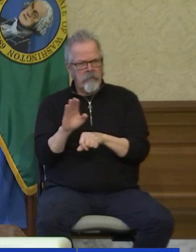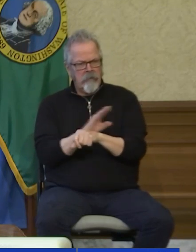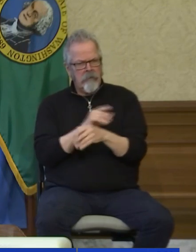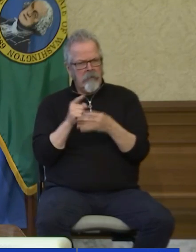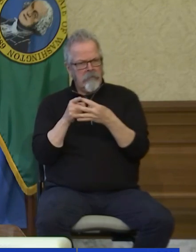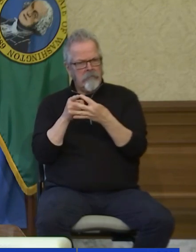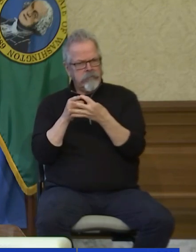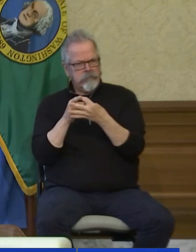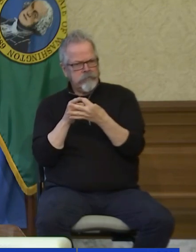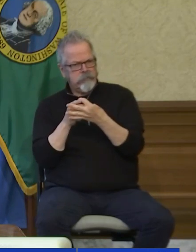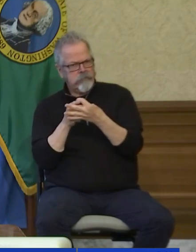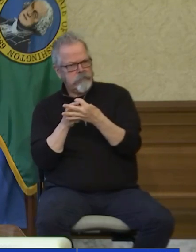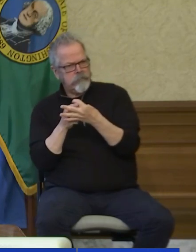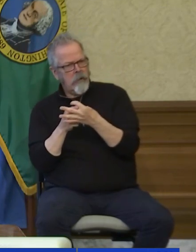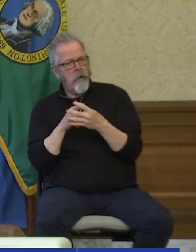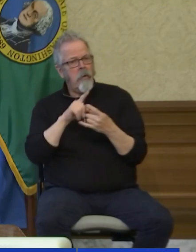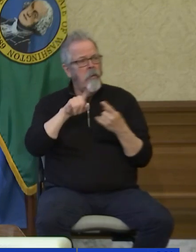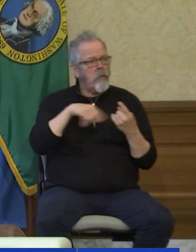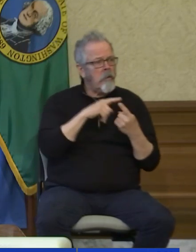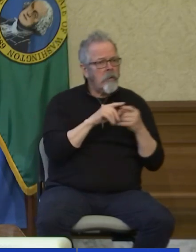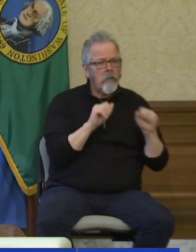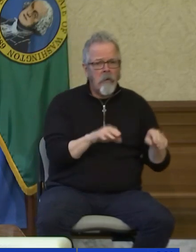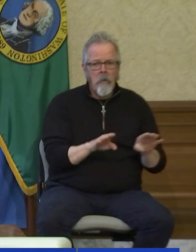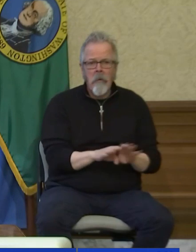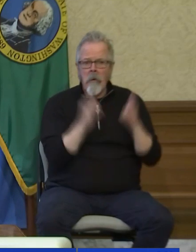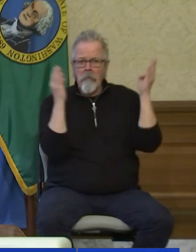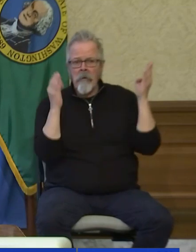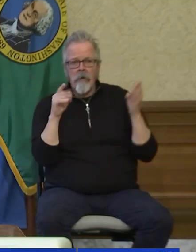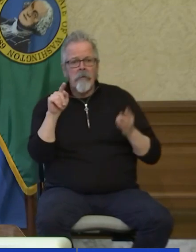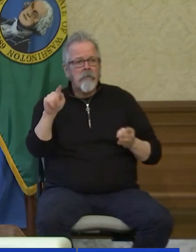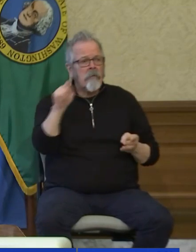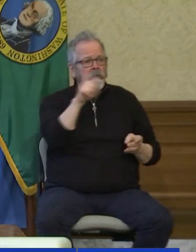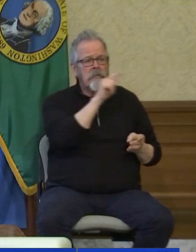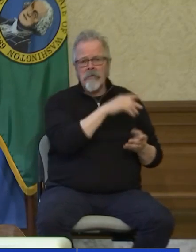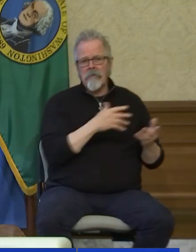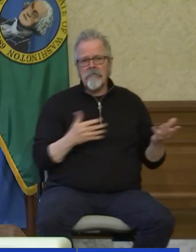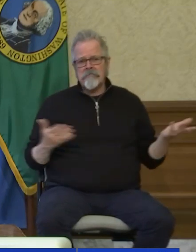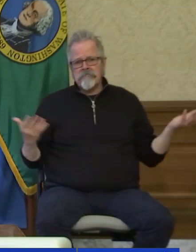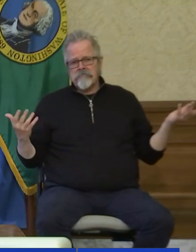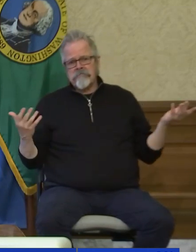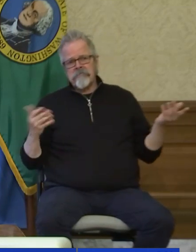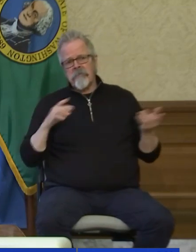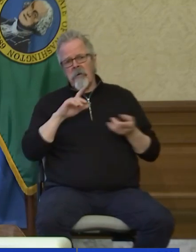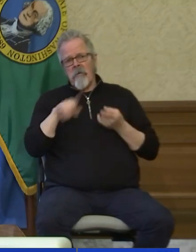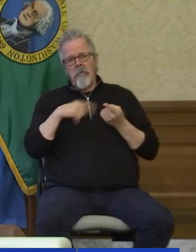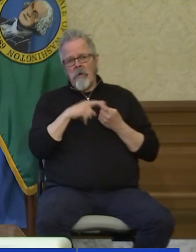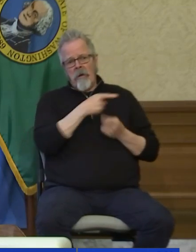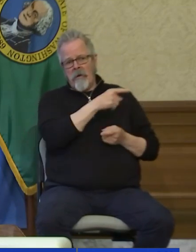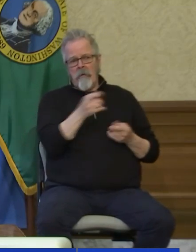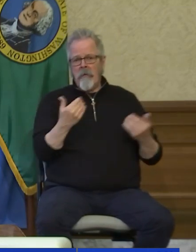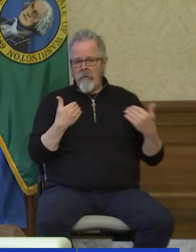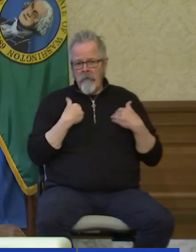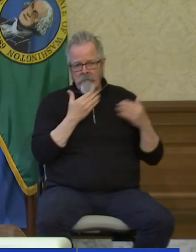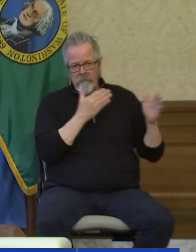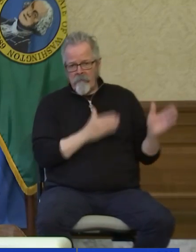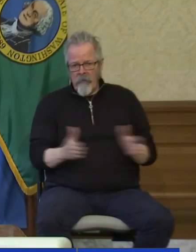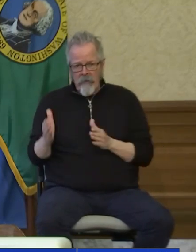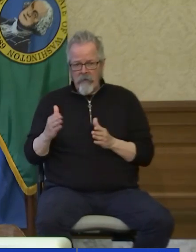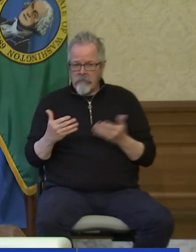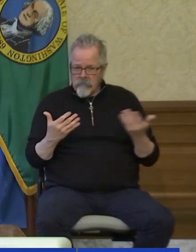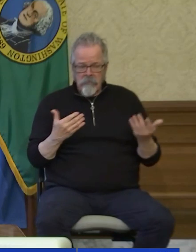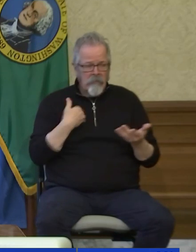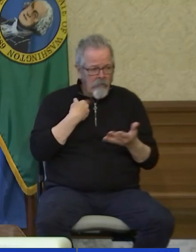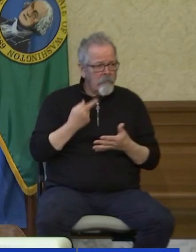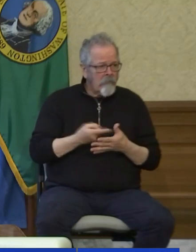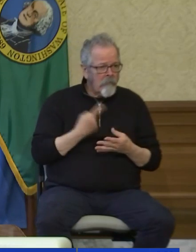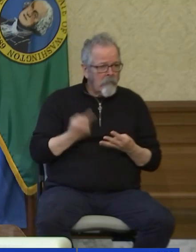successfully working with business leaders or builders and the laborers, and that should be done by May 15th, and I don't see any reason that it would